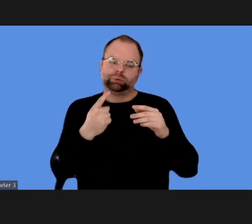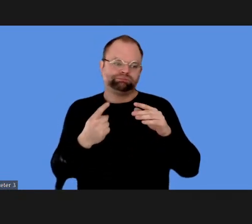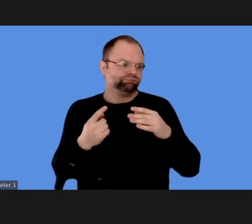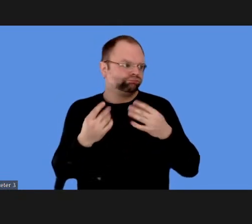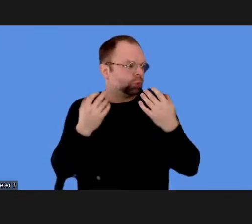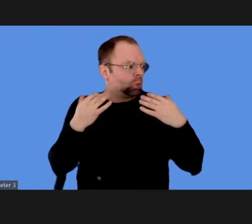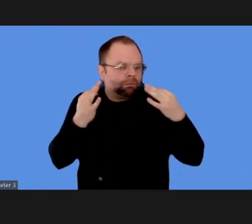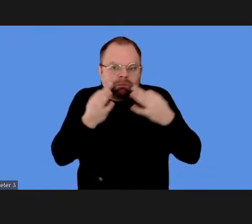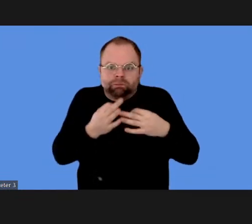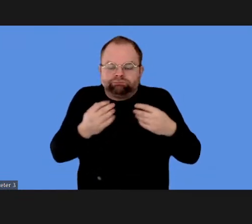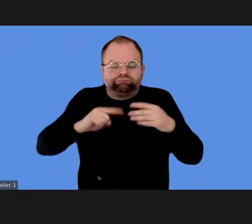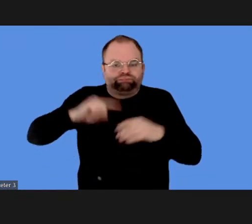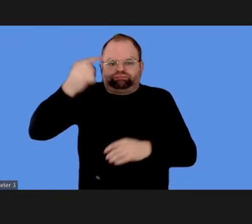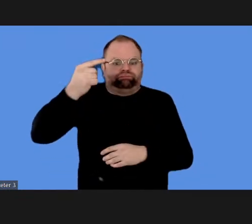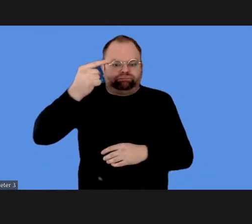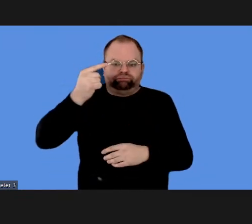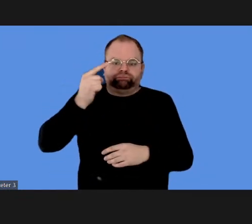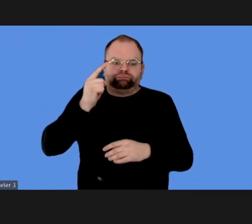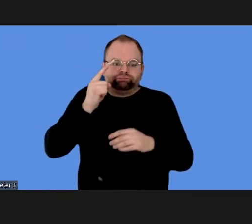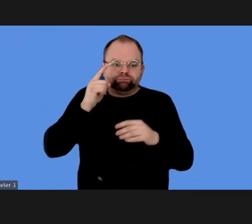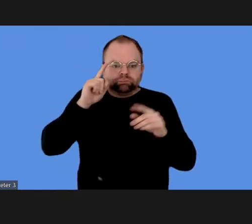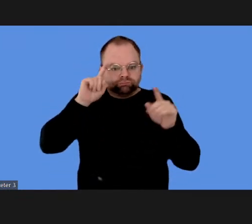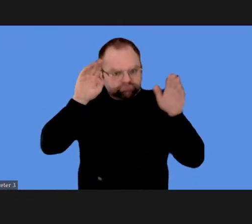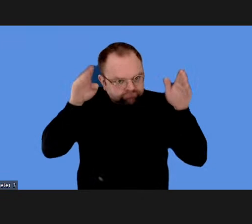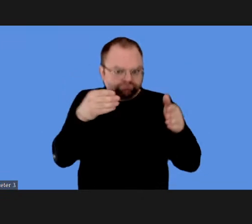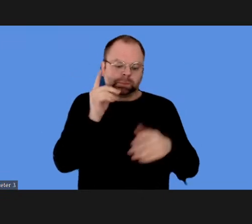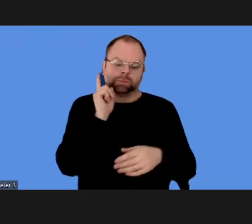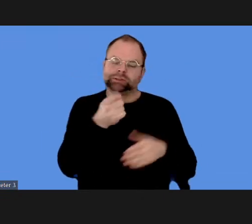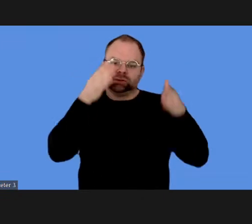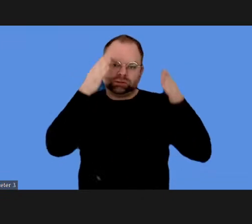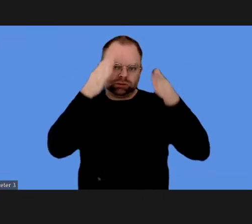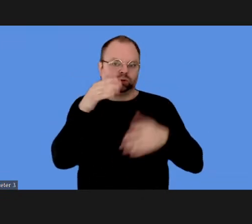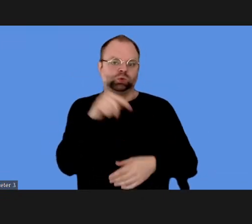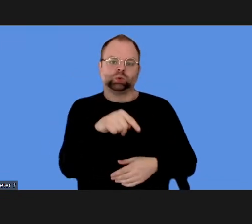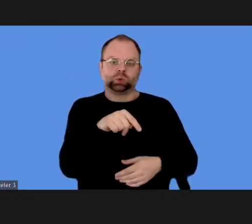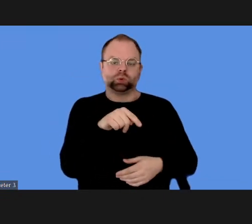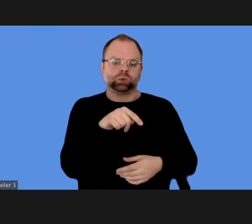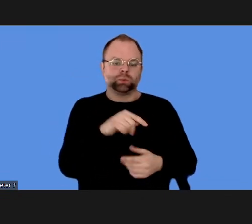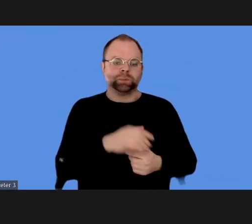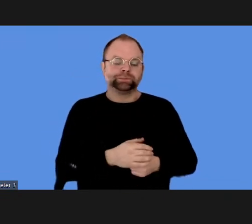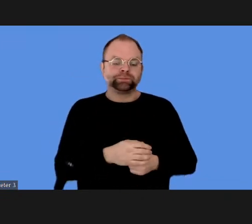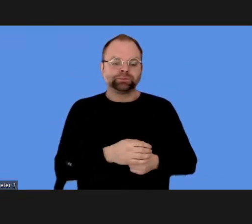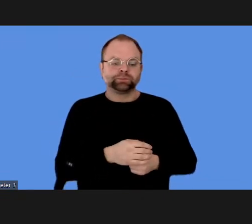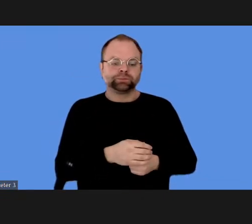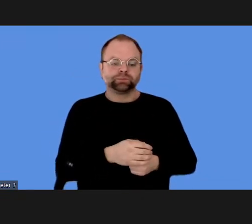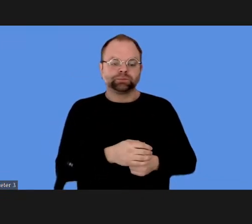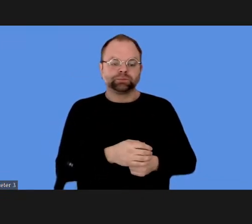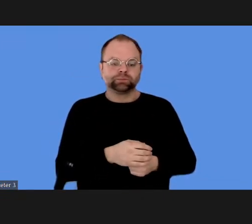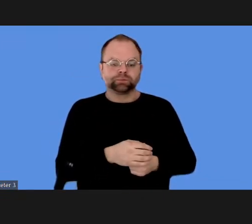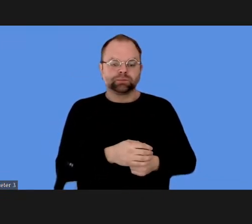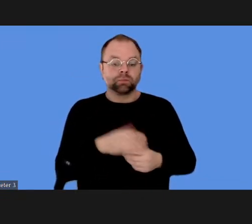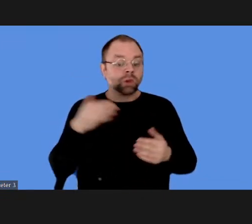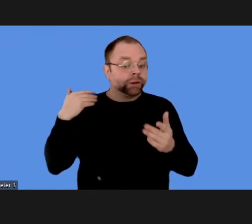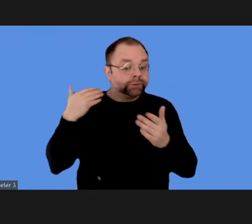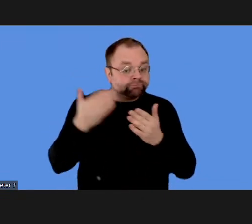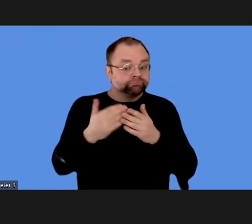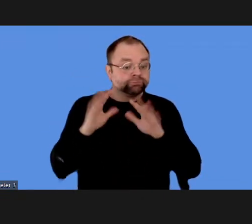at the same time trying to build the capacities of national statistical systems and